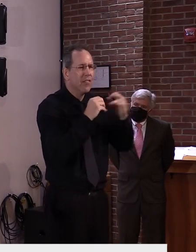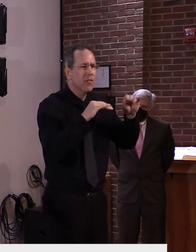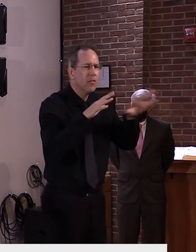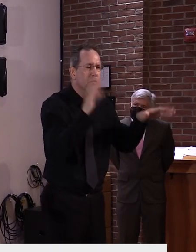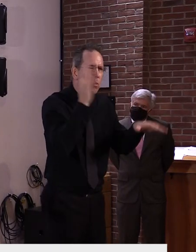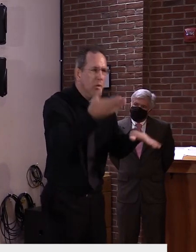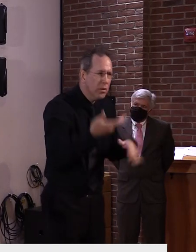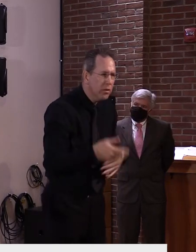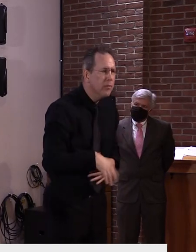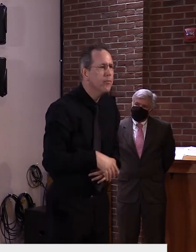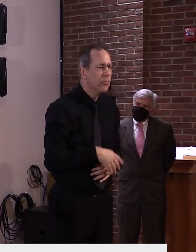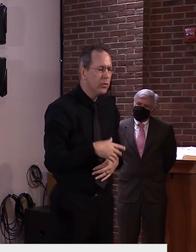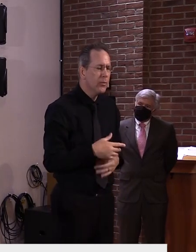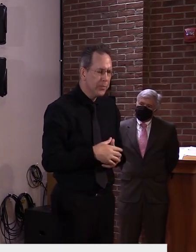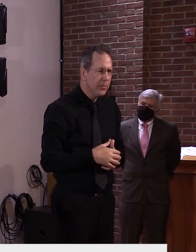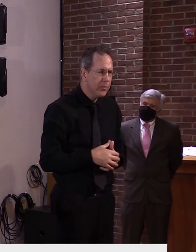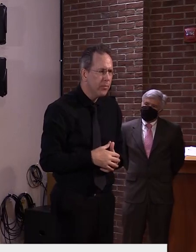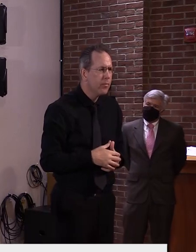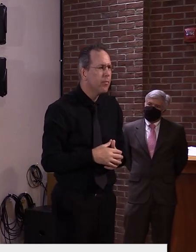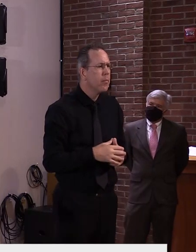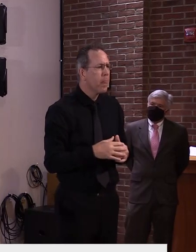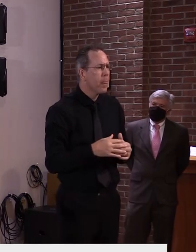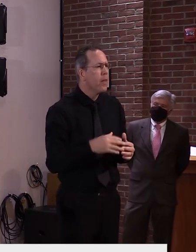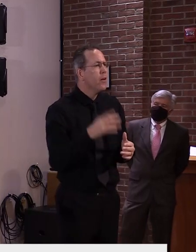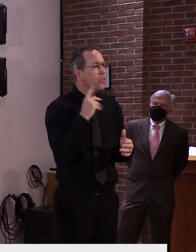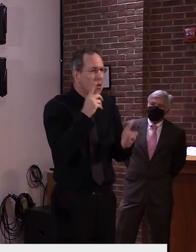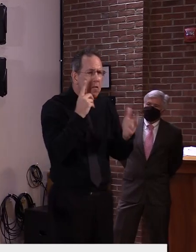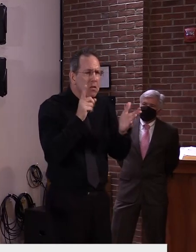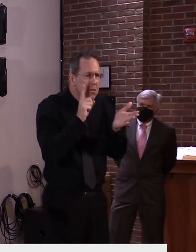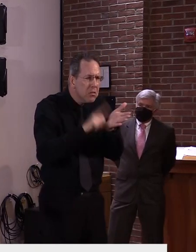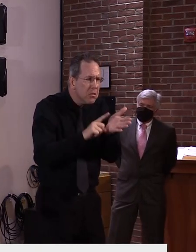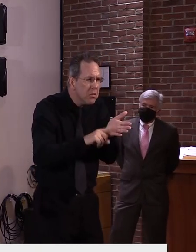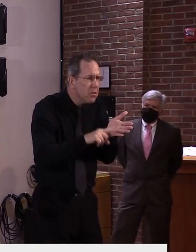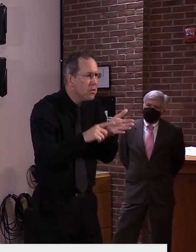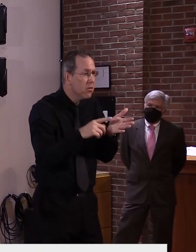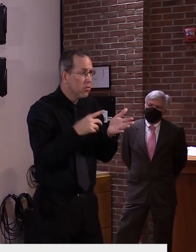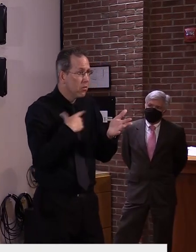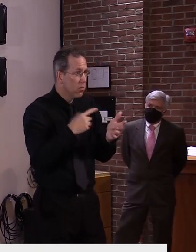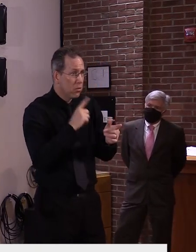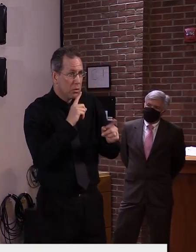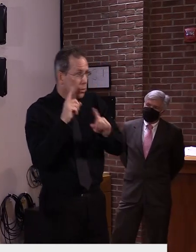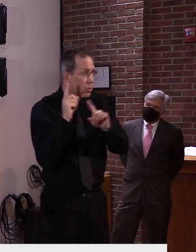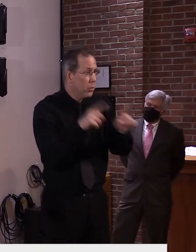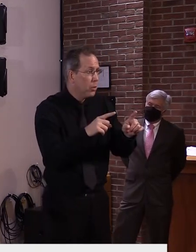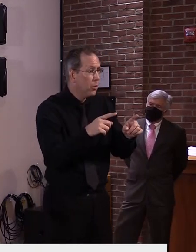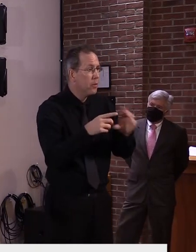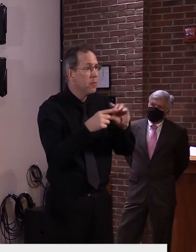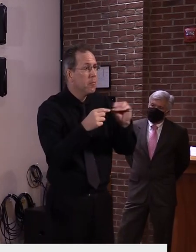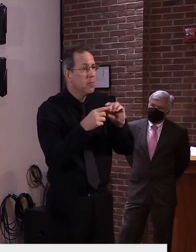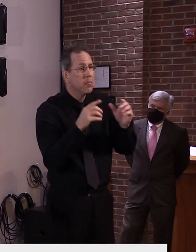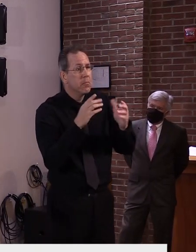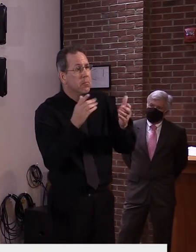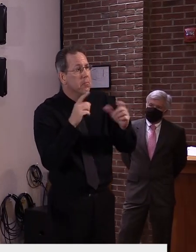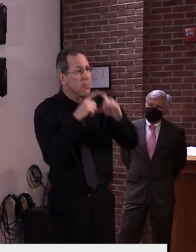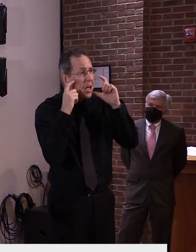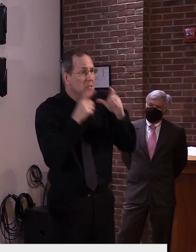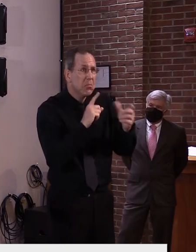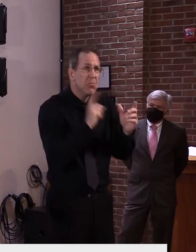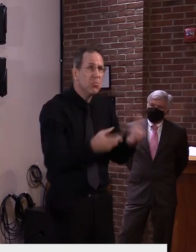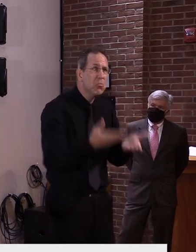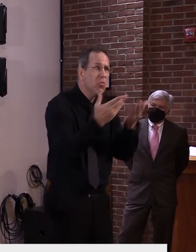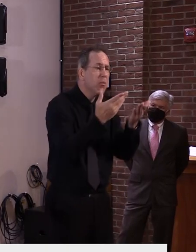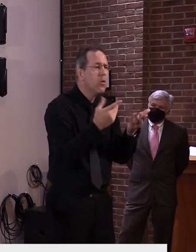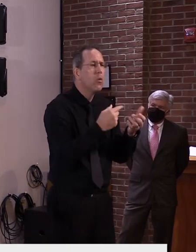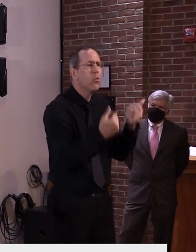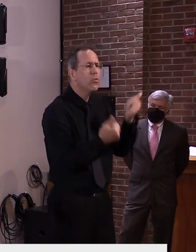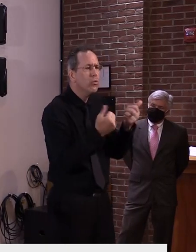that compares mandating a mask to just recommending a mask. So we should just leave that, because that's